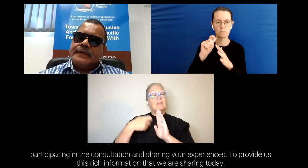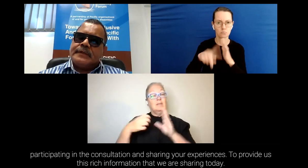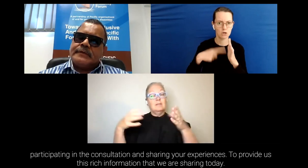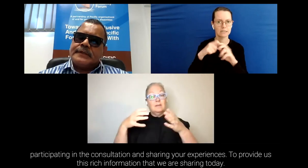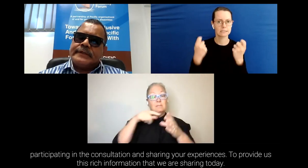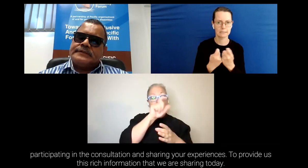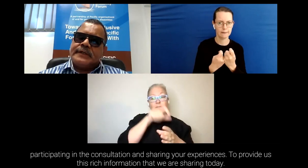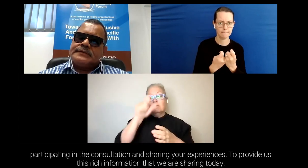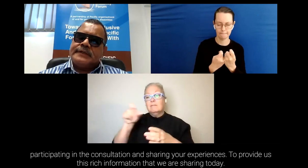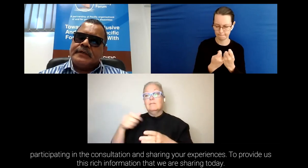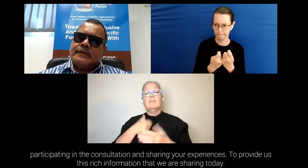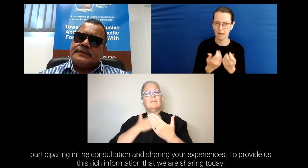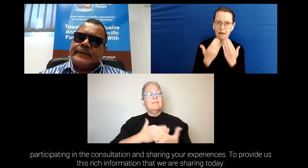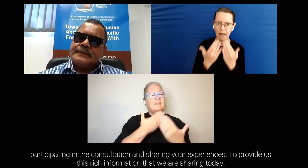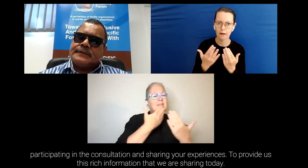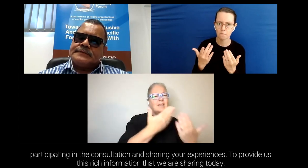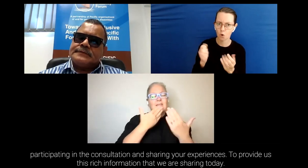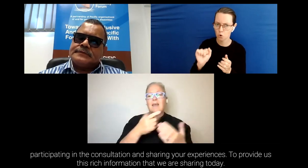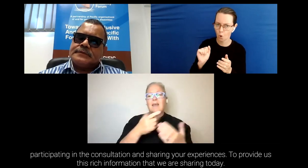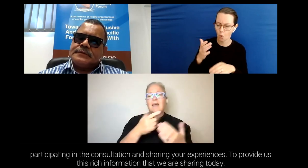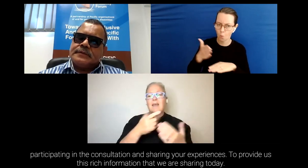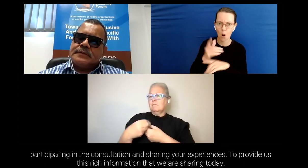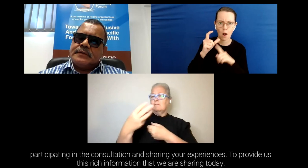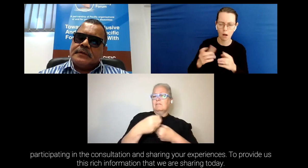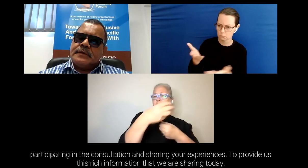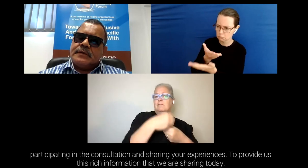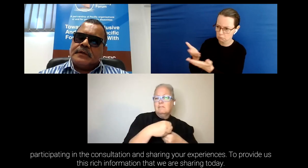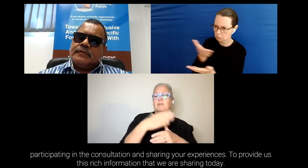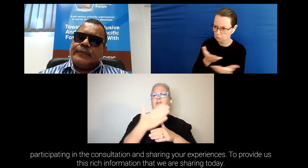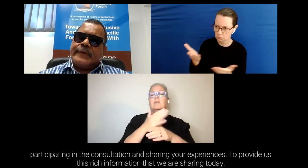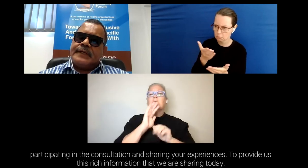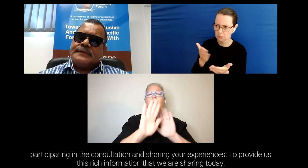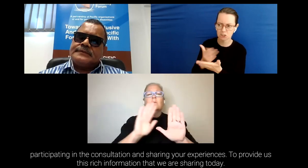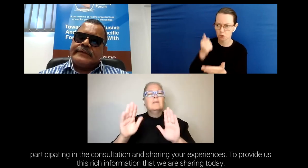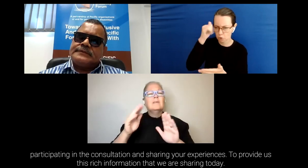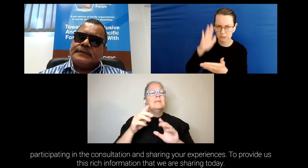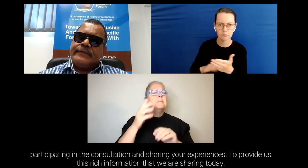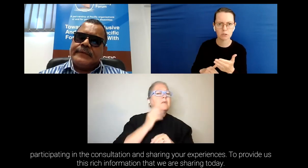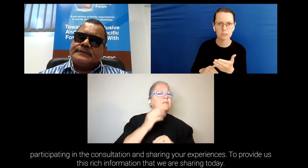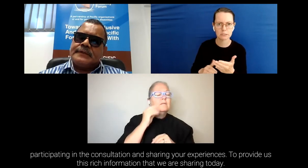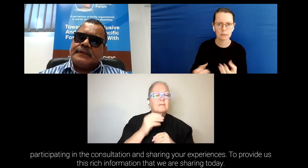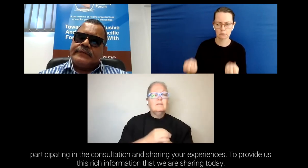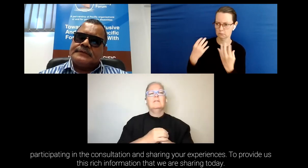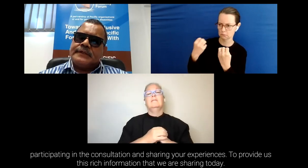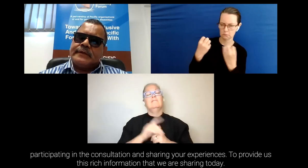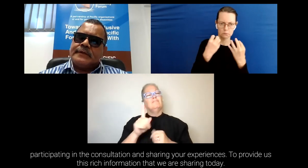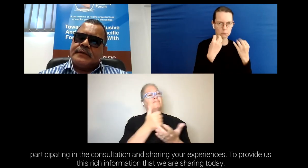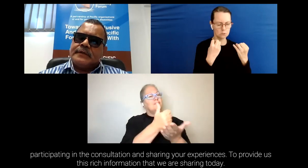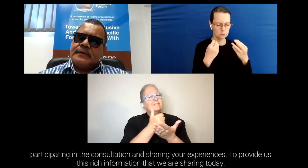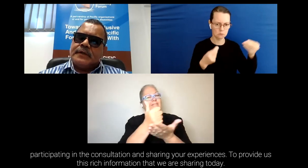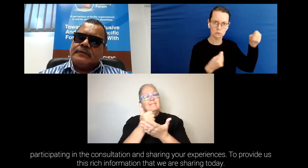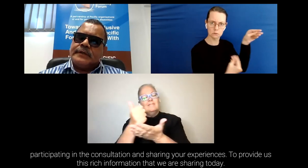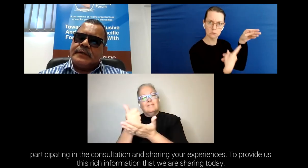to participate in the consultation and share your experiences to provide us this rich information that we are